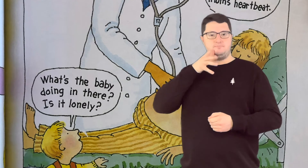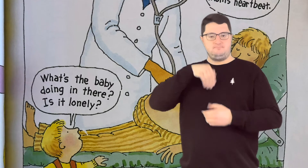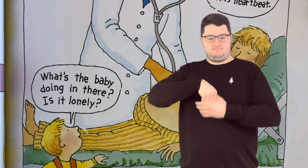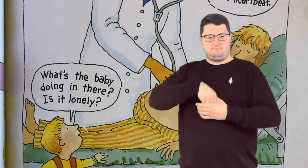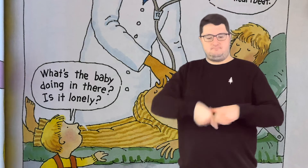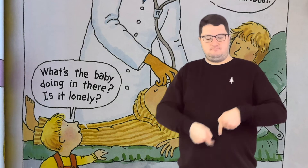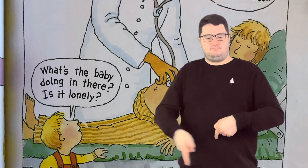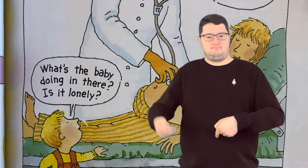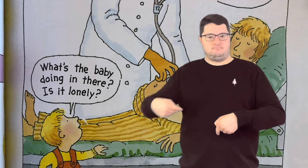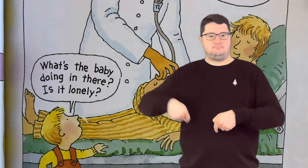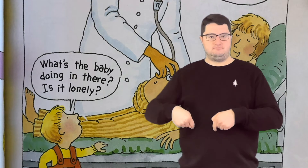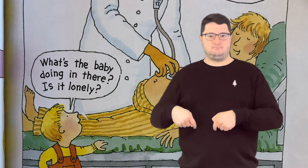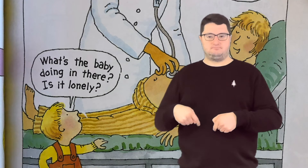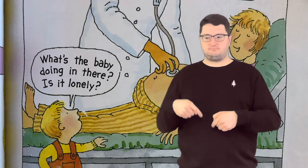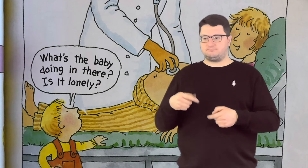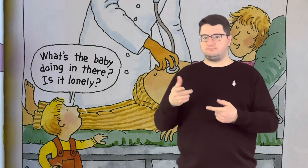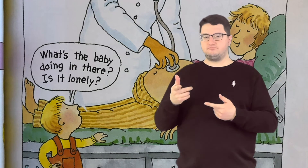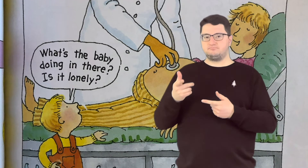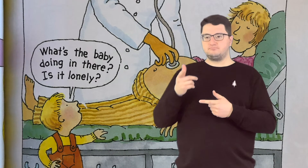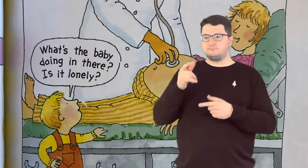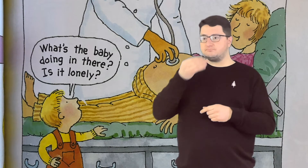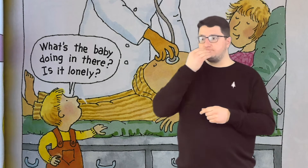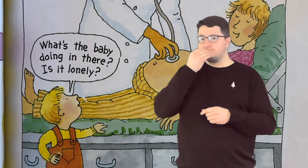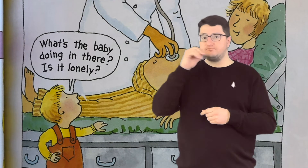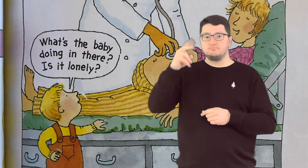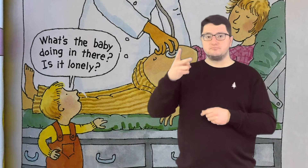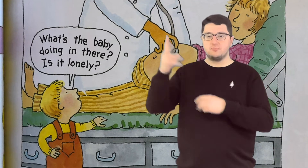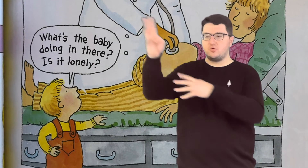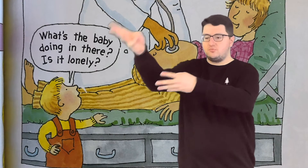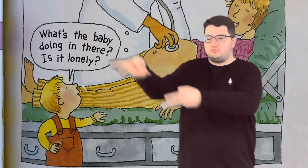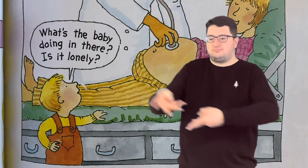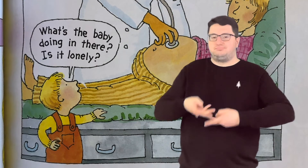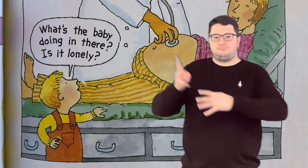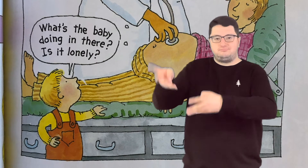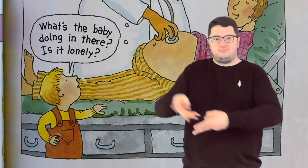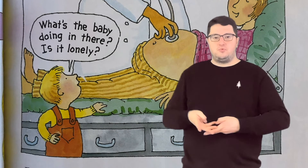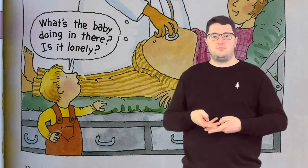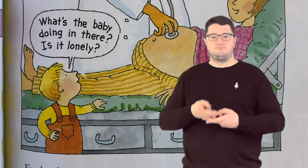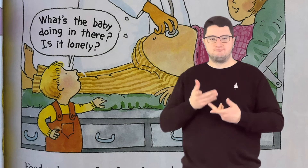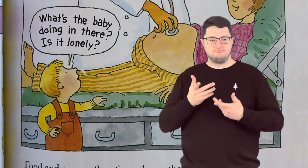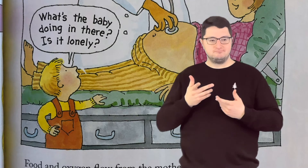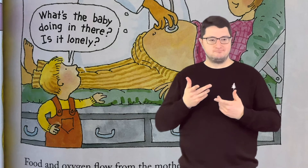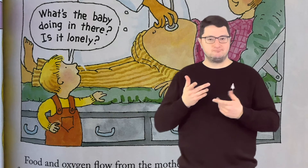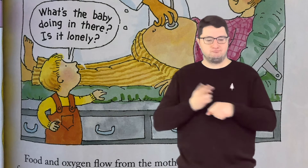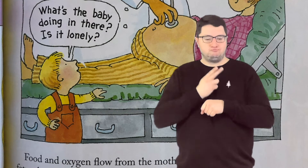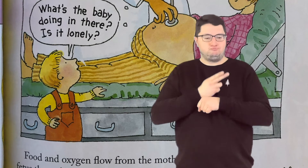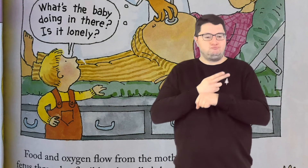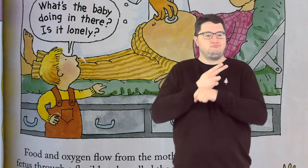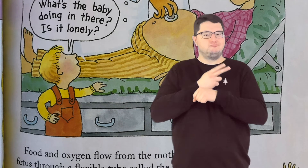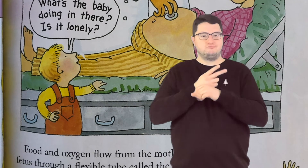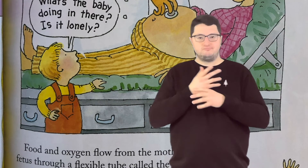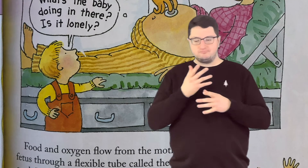the cord travel the fetus's wastes, which are carried away by the mother's blood.